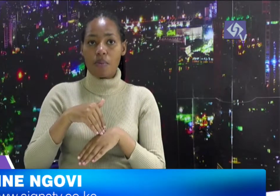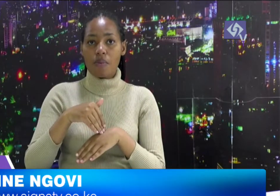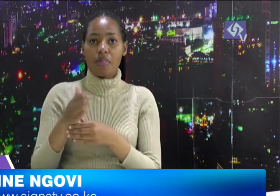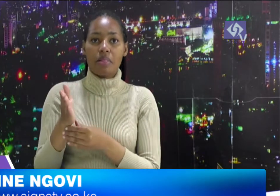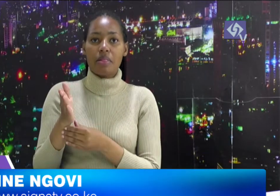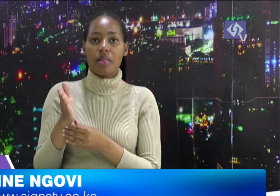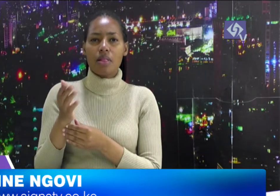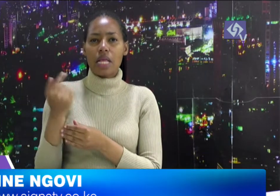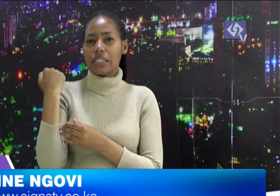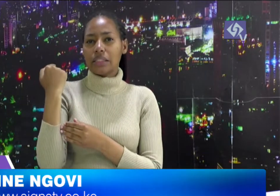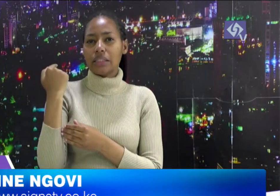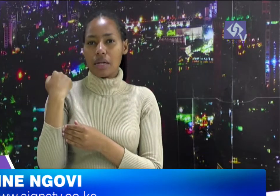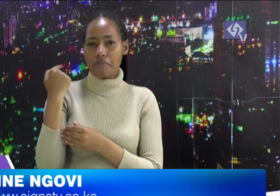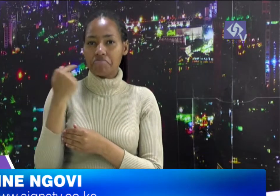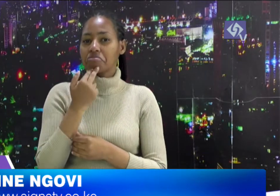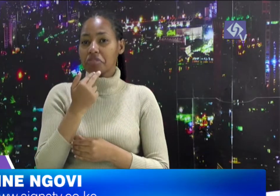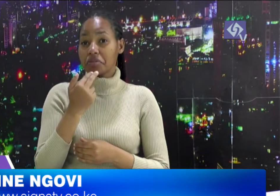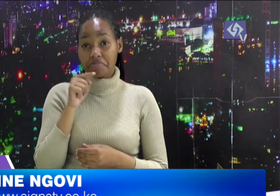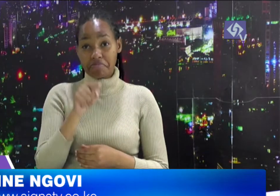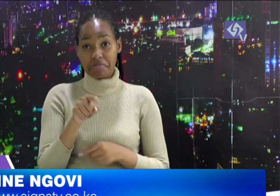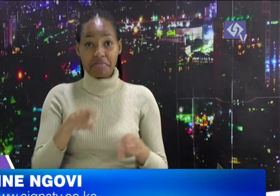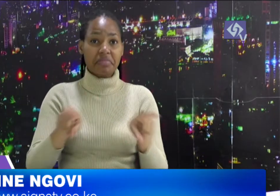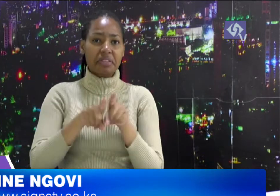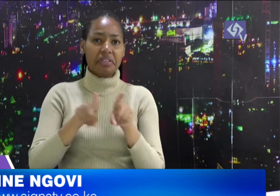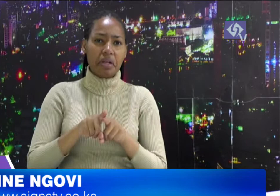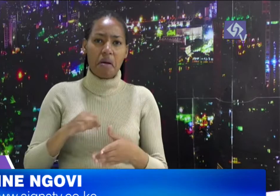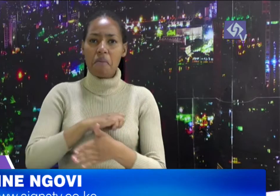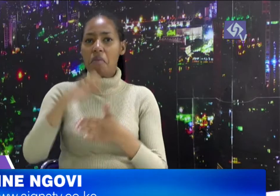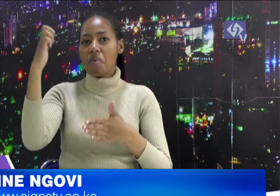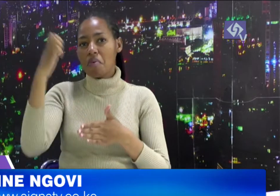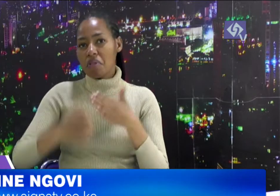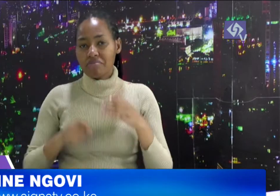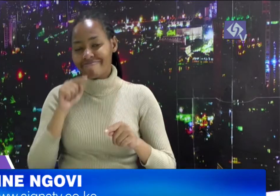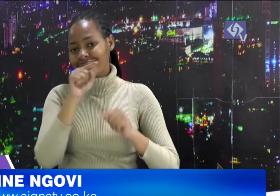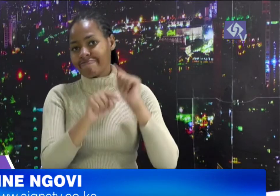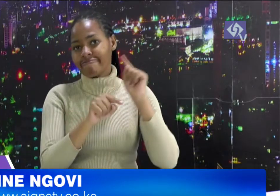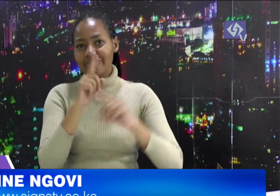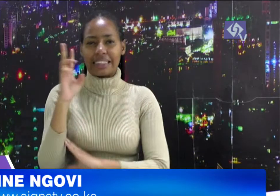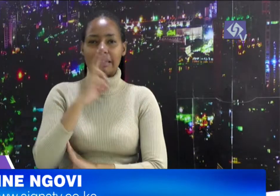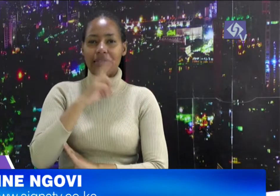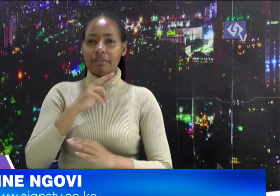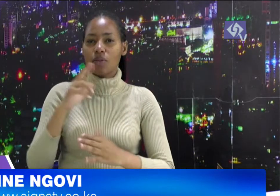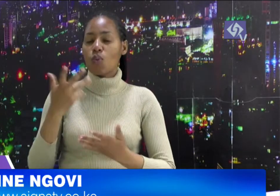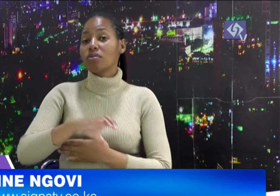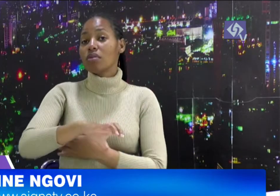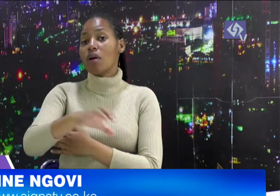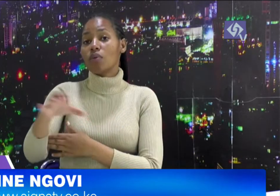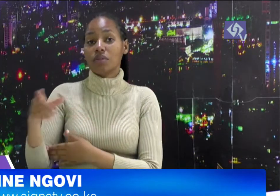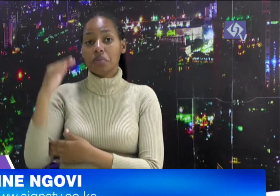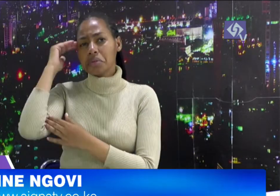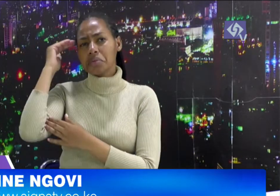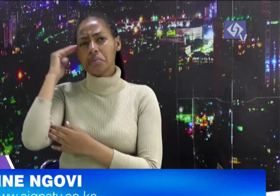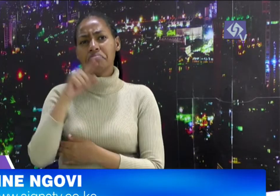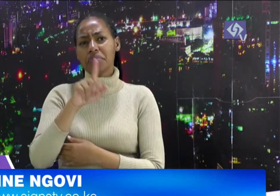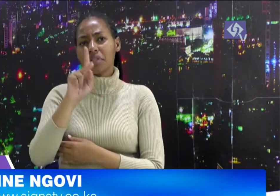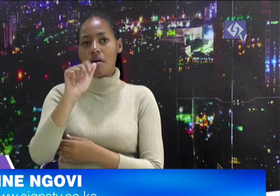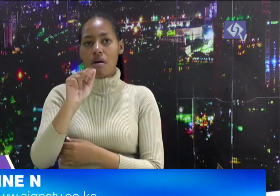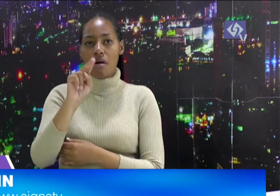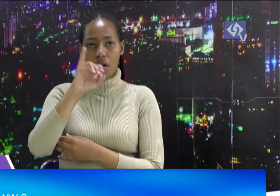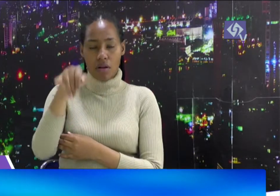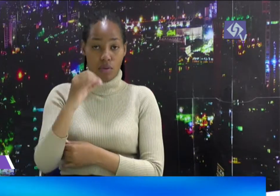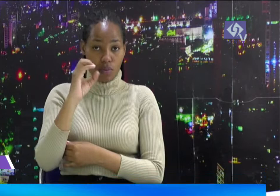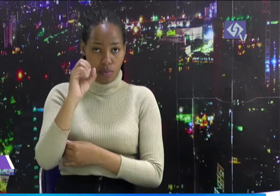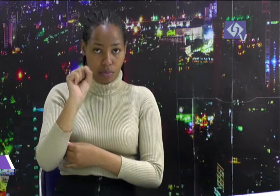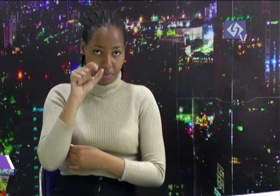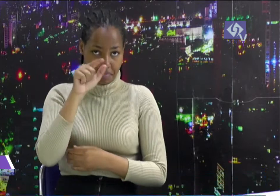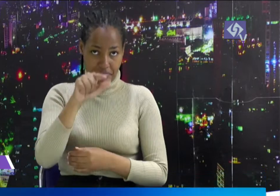City Hall office on Tuesday to demand for an end to alleged harassment by county askaris known